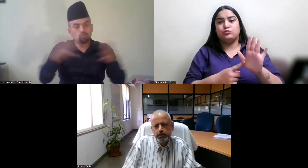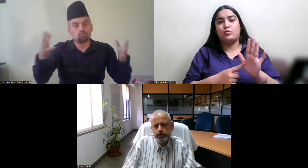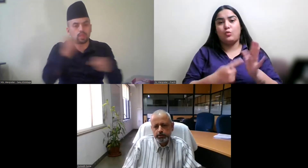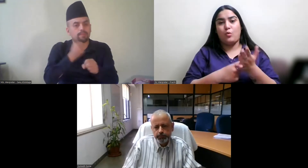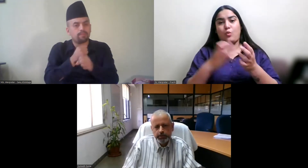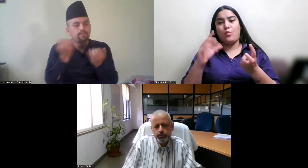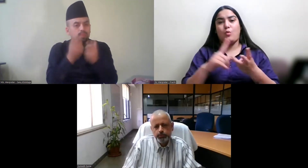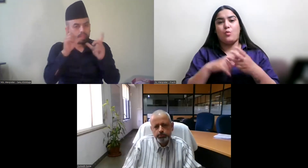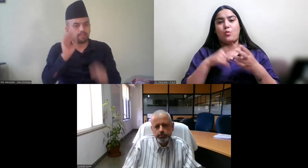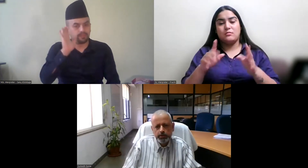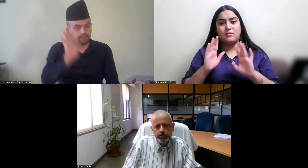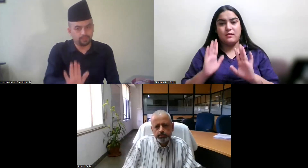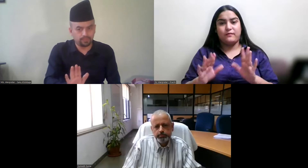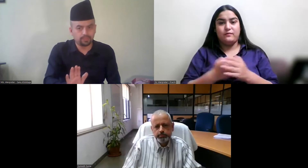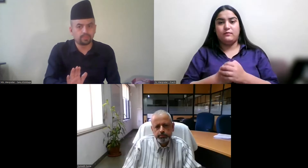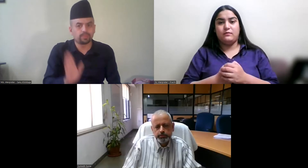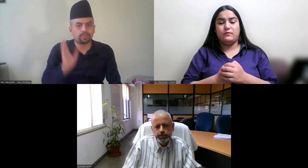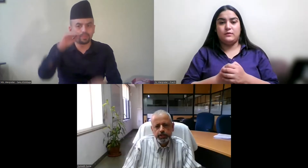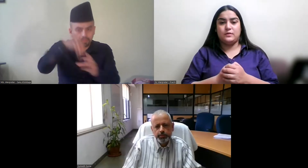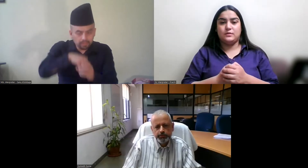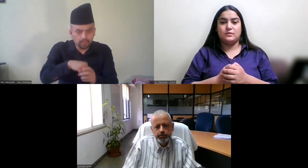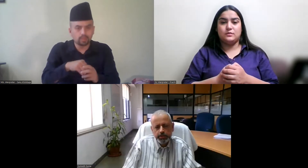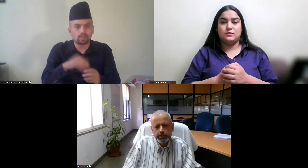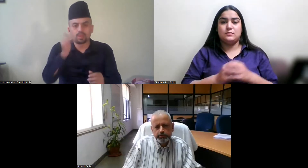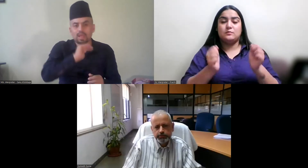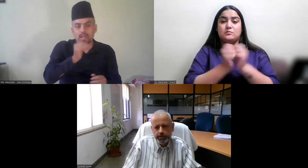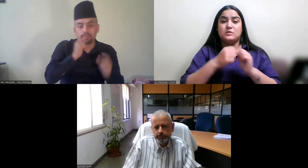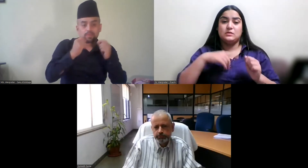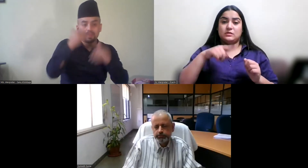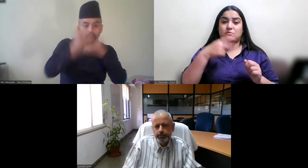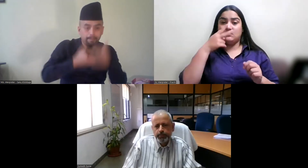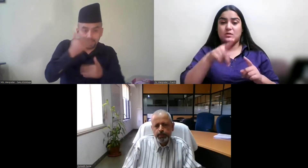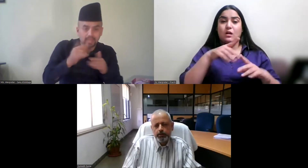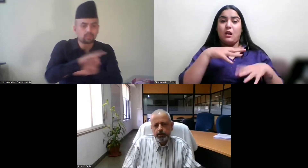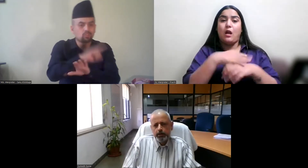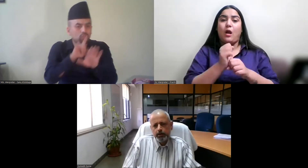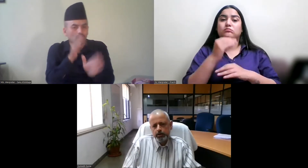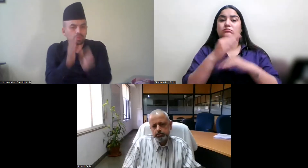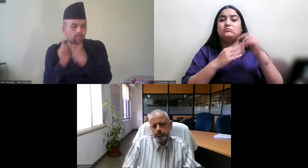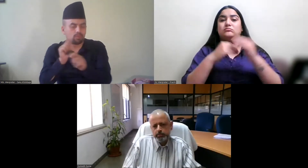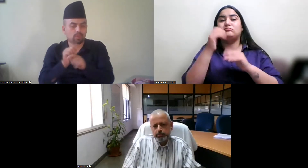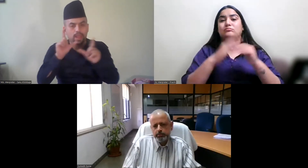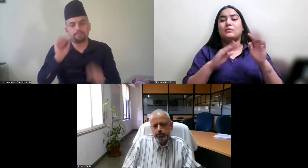designing effective training capacity building strategies.